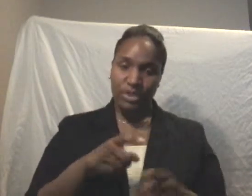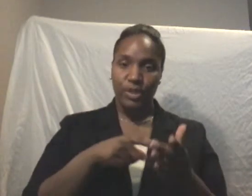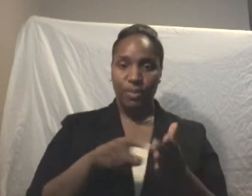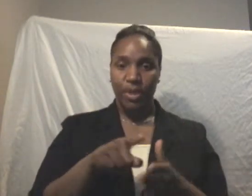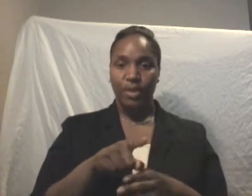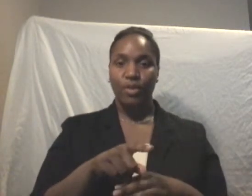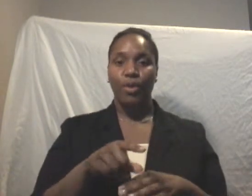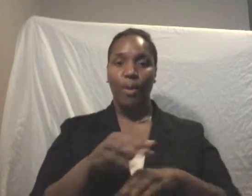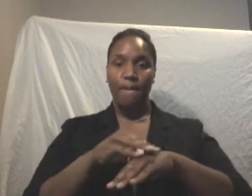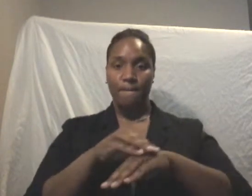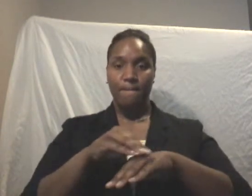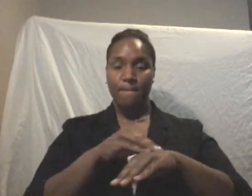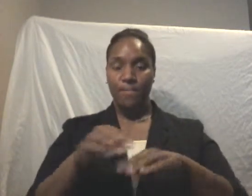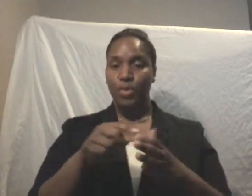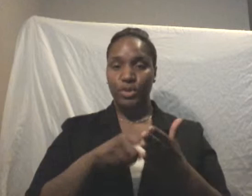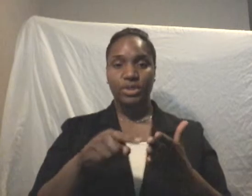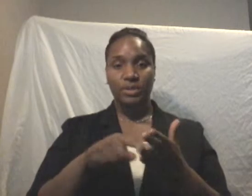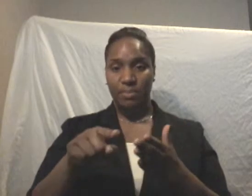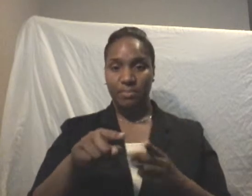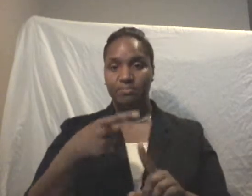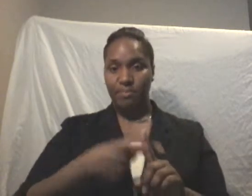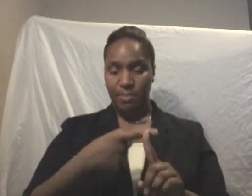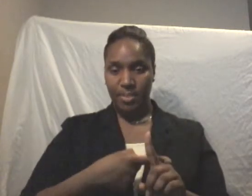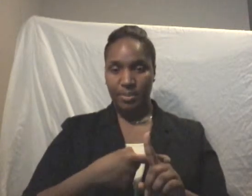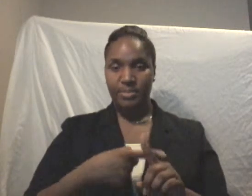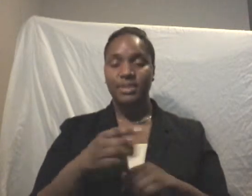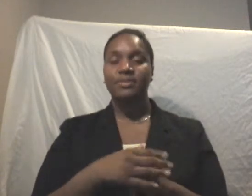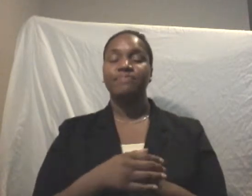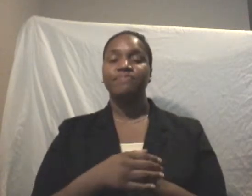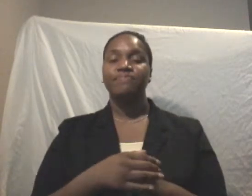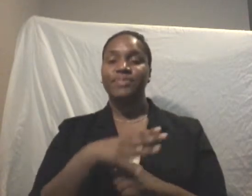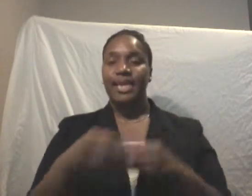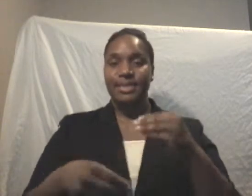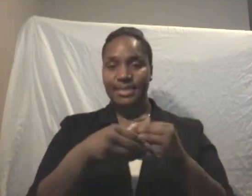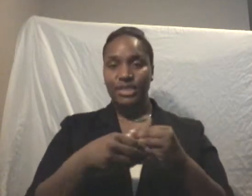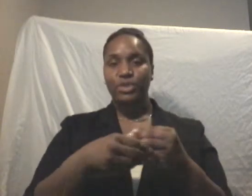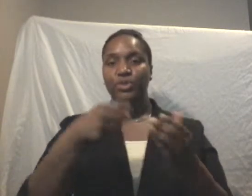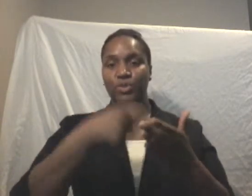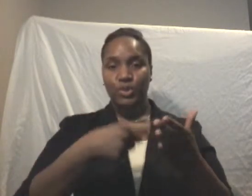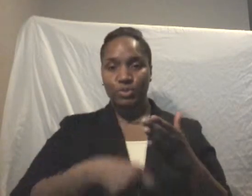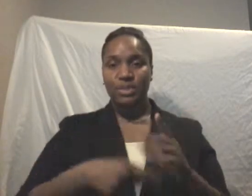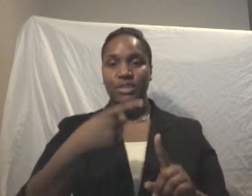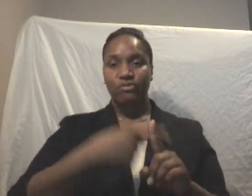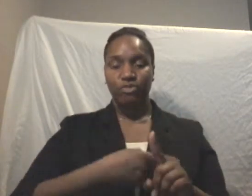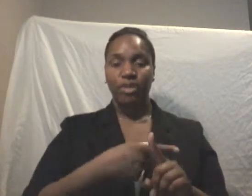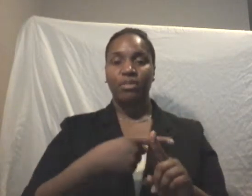condominium, and you would have the additional expense of rent and possibly food and things like that